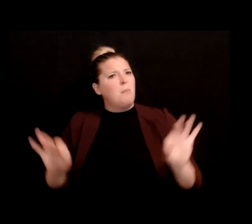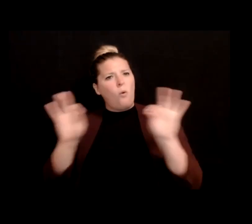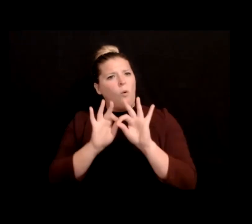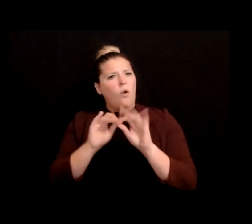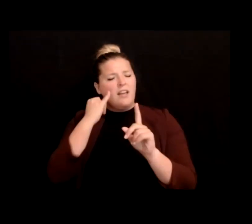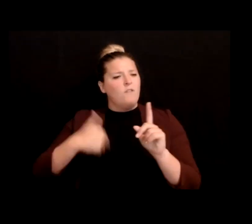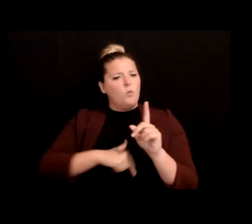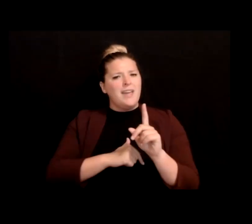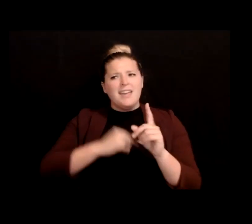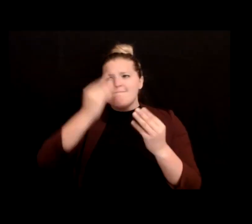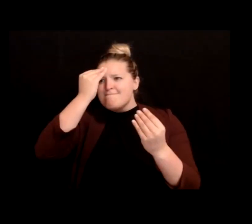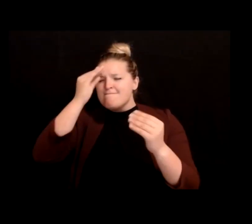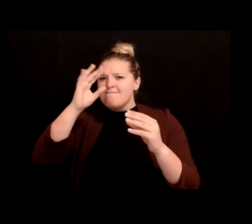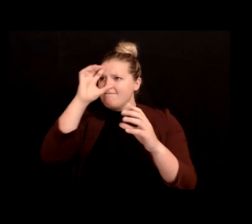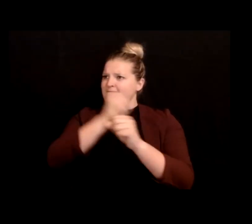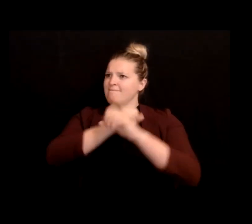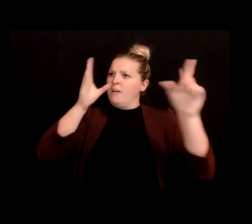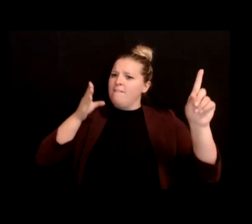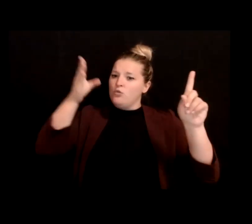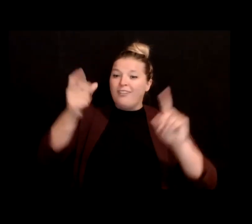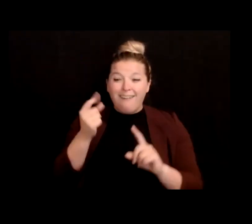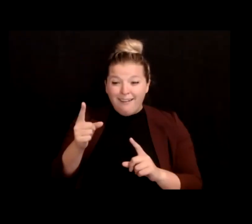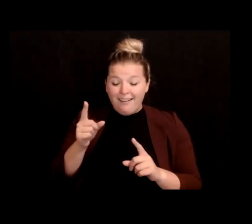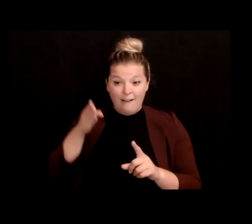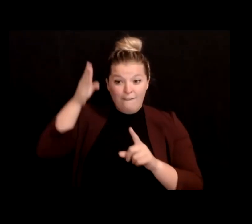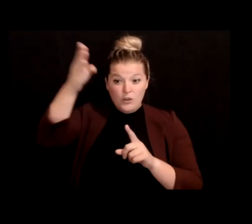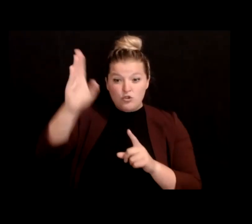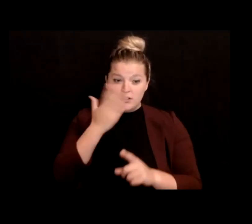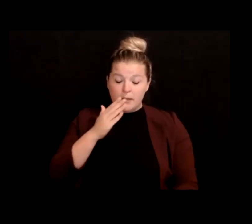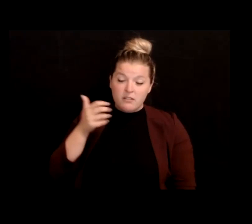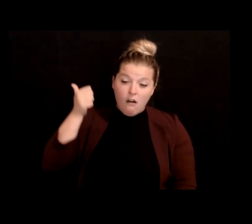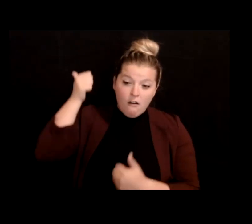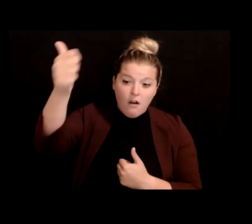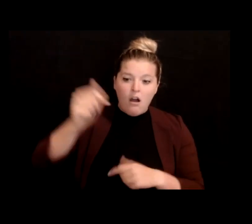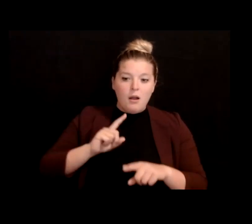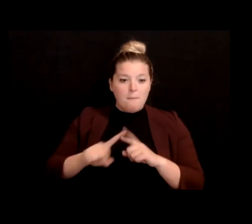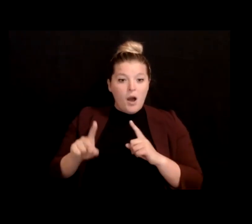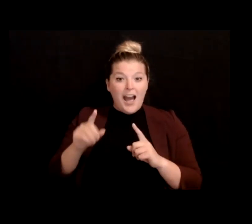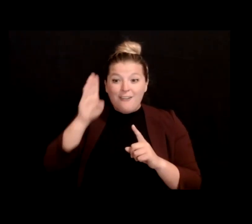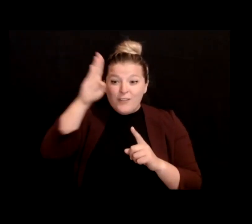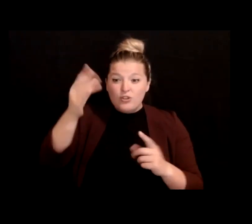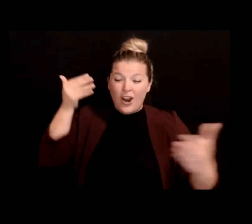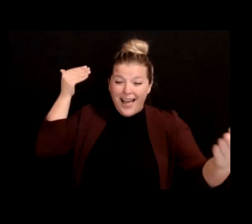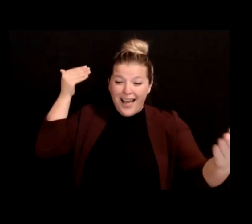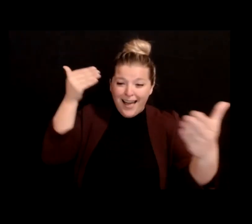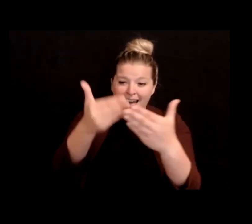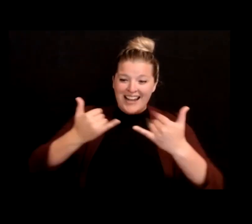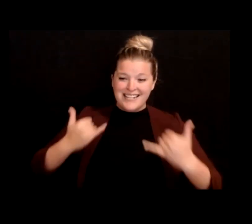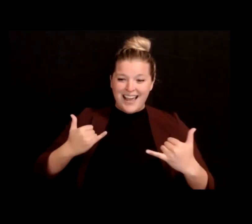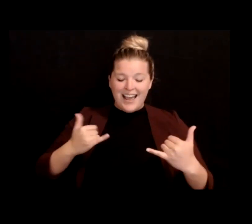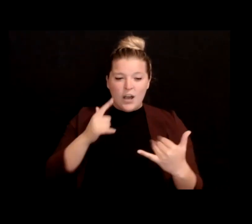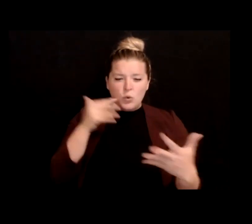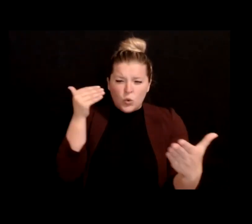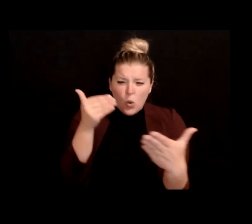a future that feels impossibly far away and yet is just over the horizon. It's coming now, so close we